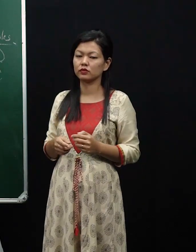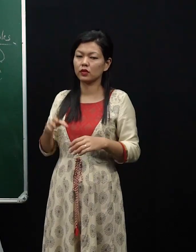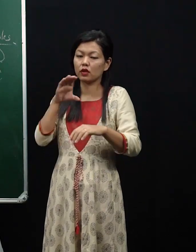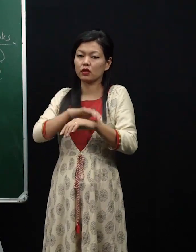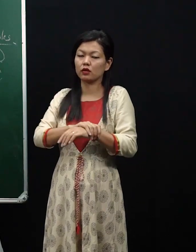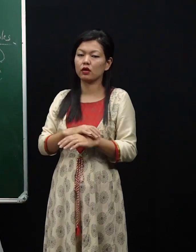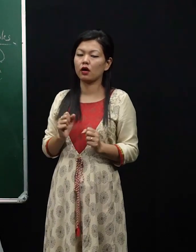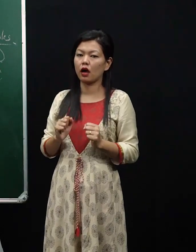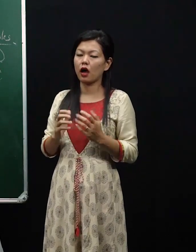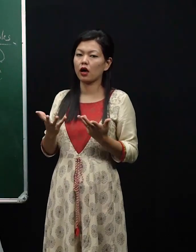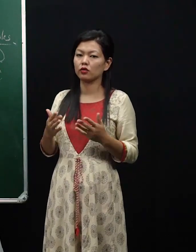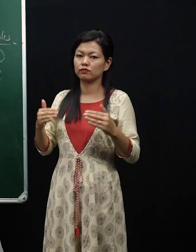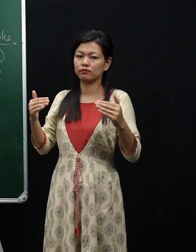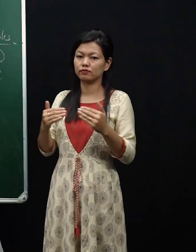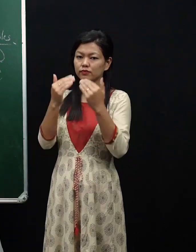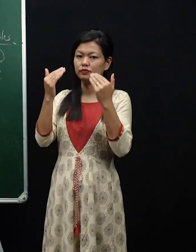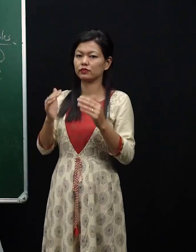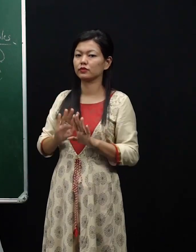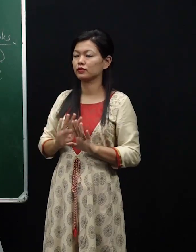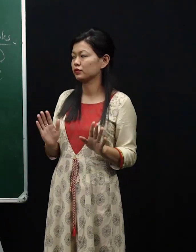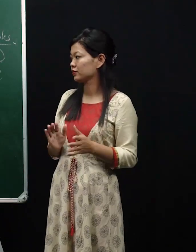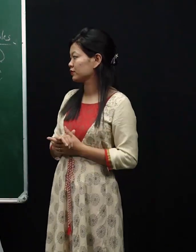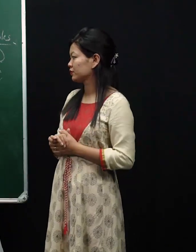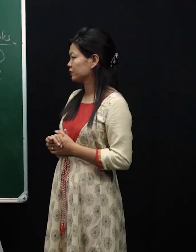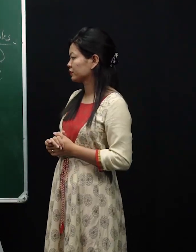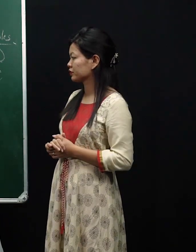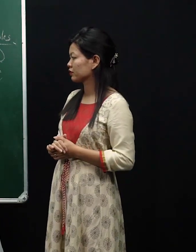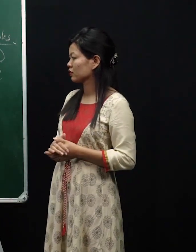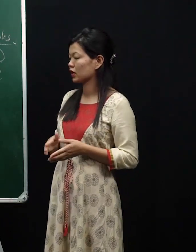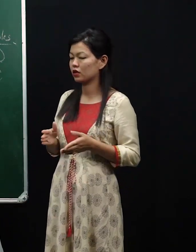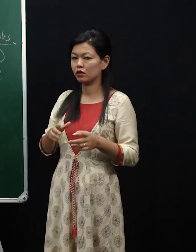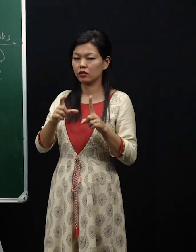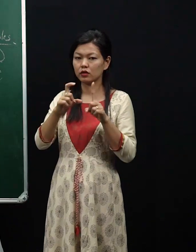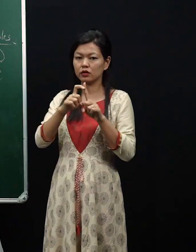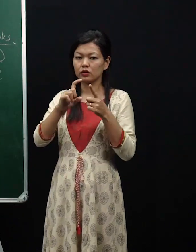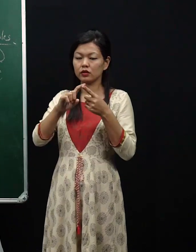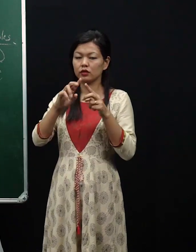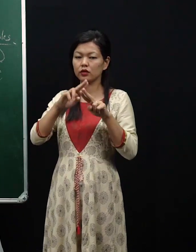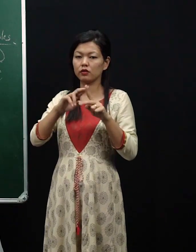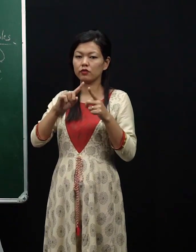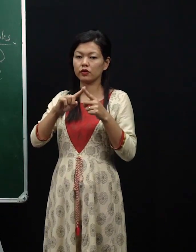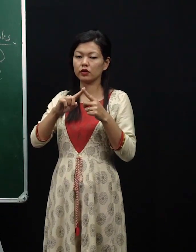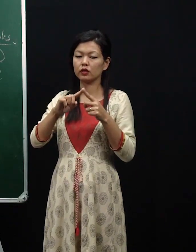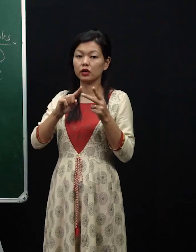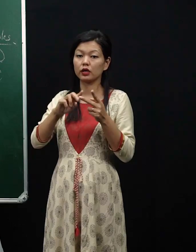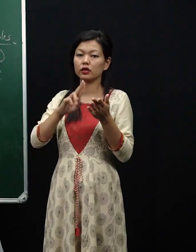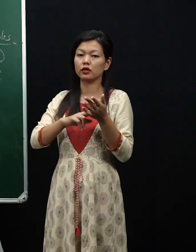our the definition of the atoms and also the laws, okay.